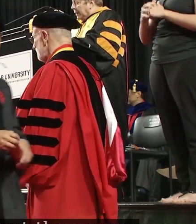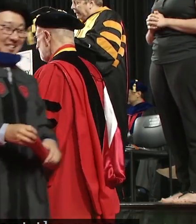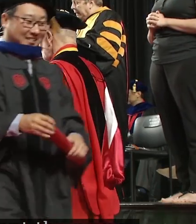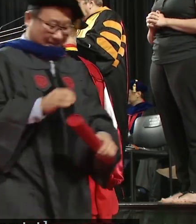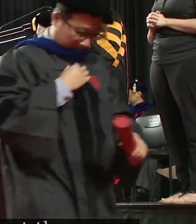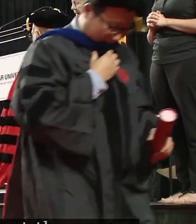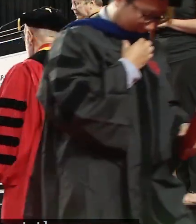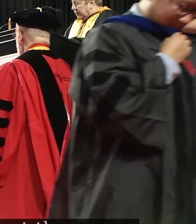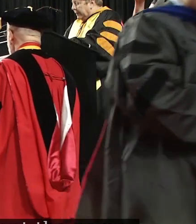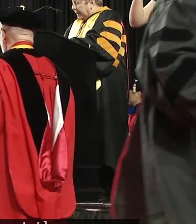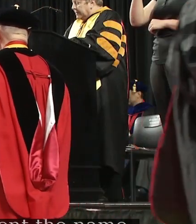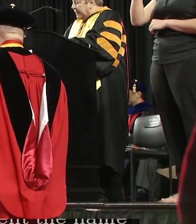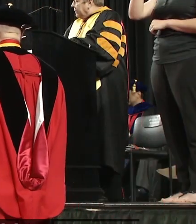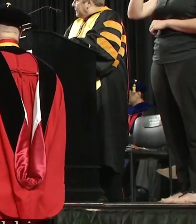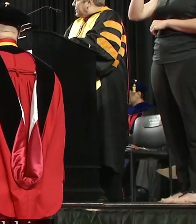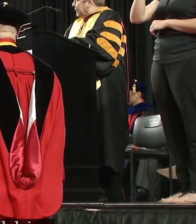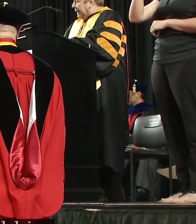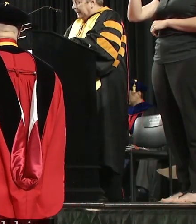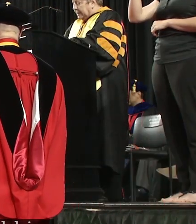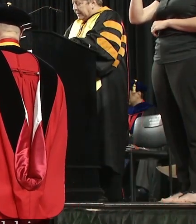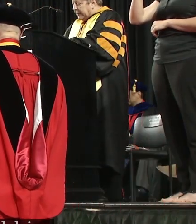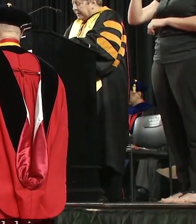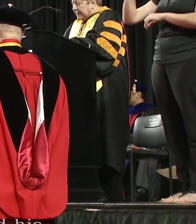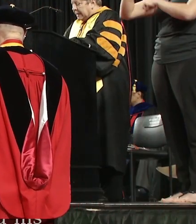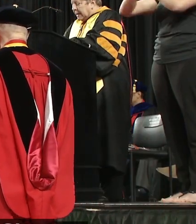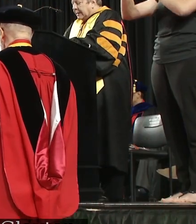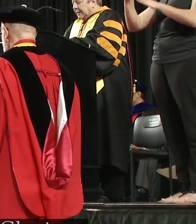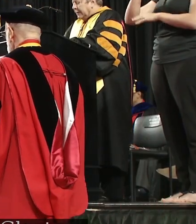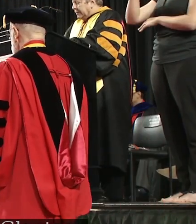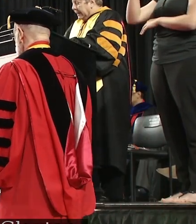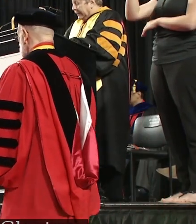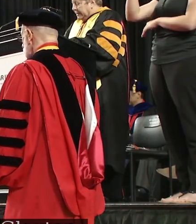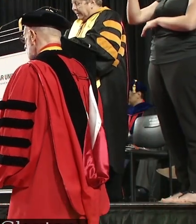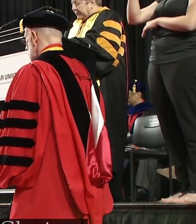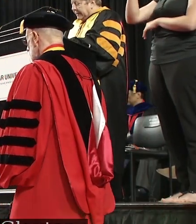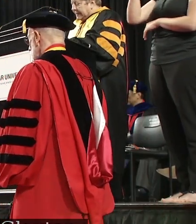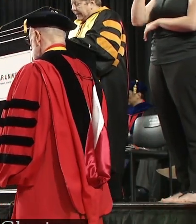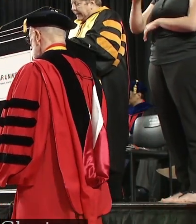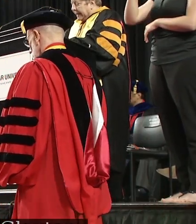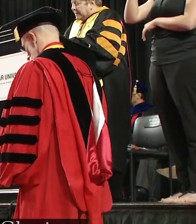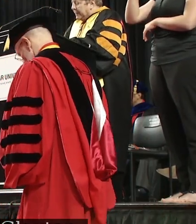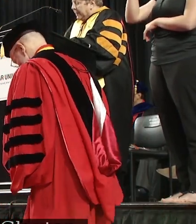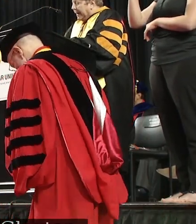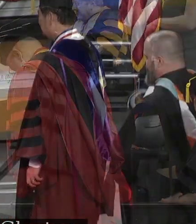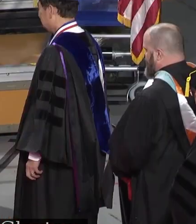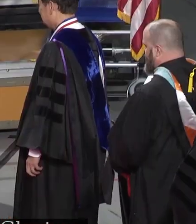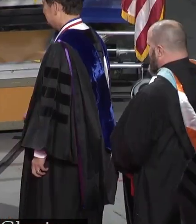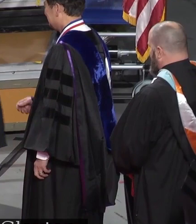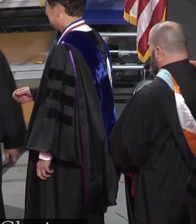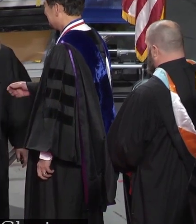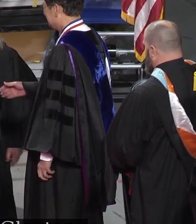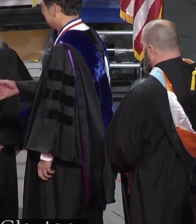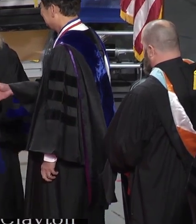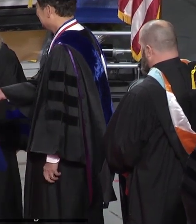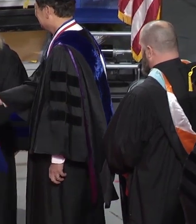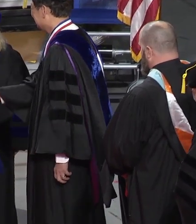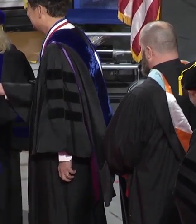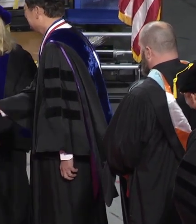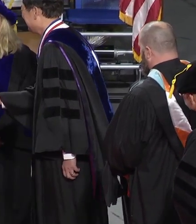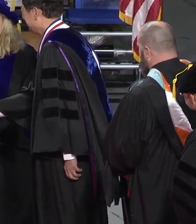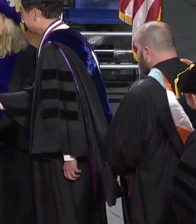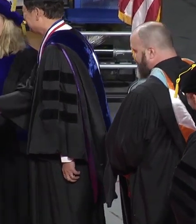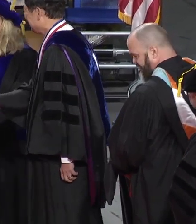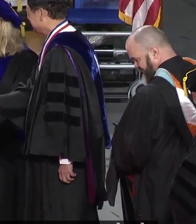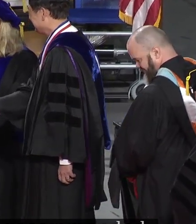Shishir Kumar and his doctoral advisor, Mr. Clayton Jeffries, Dr. Clayton Jeffries. He has been recommended by the Dean of the